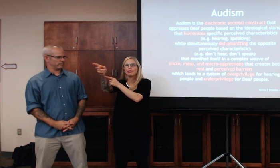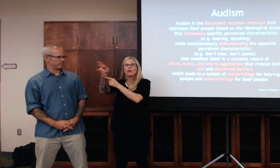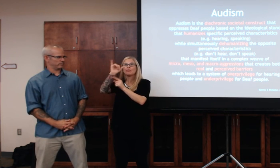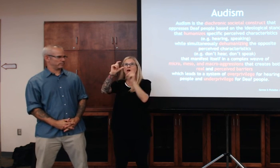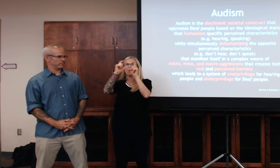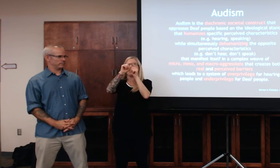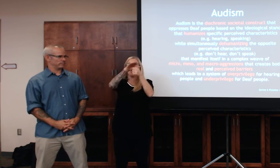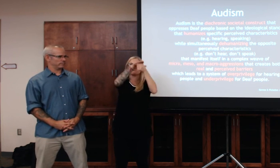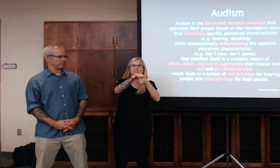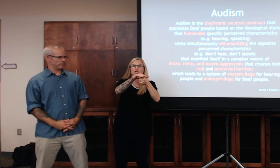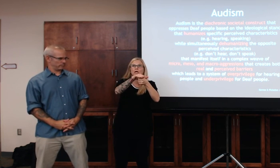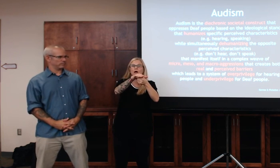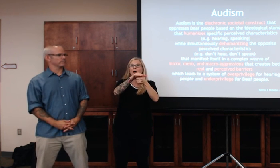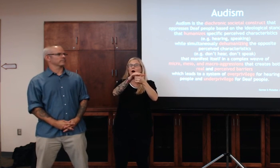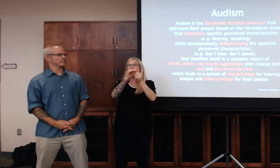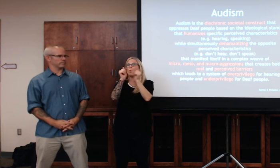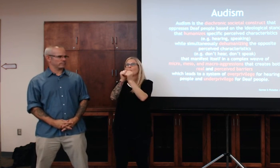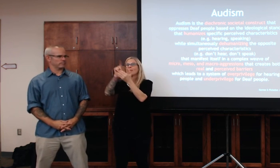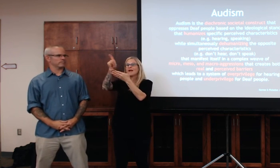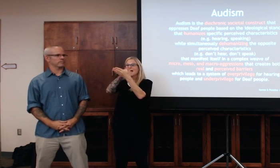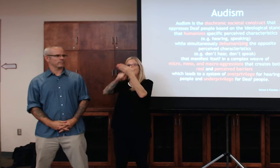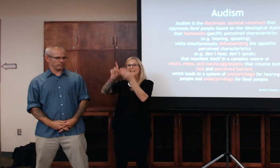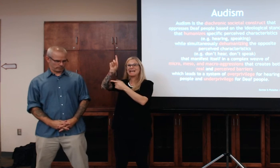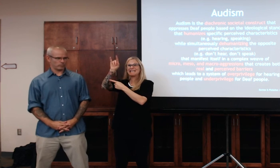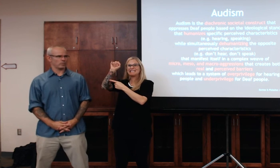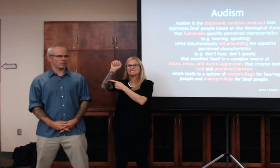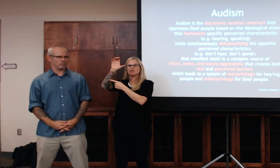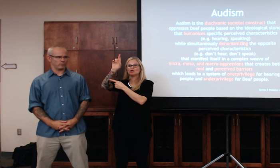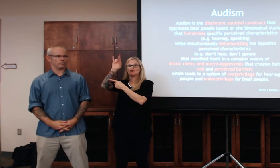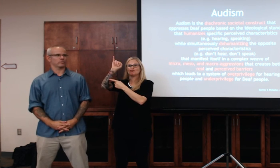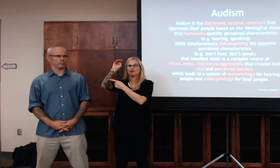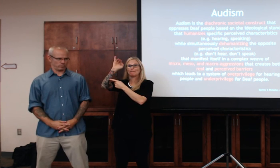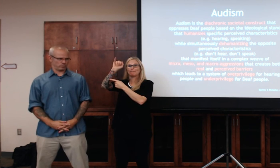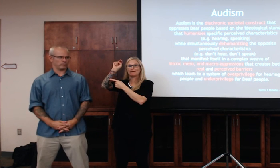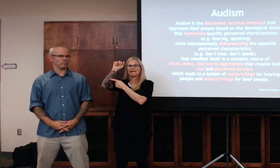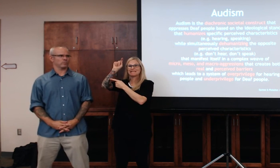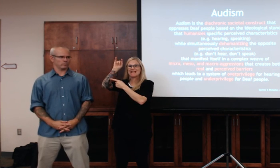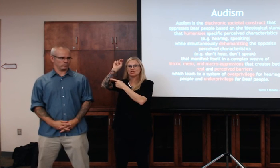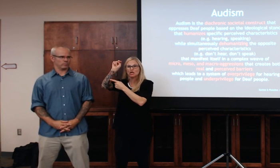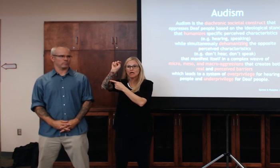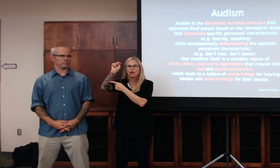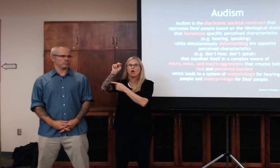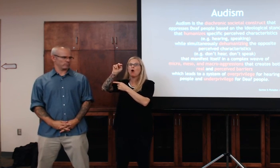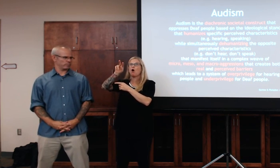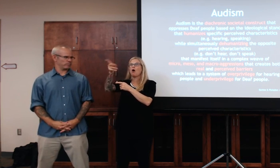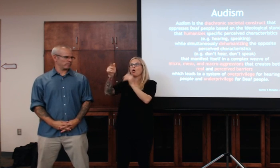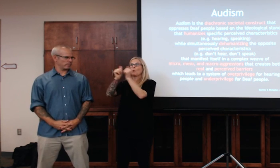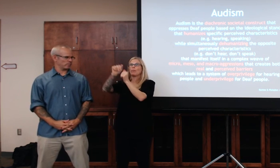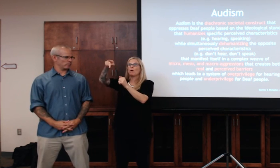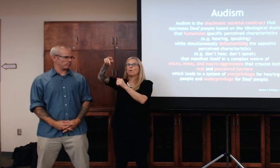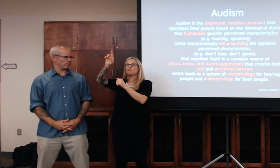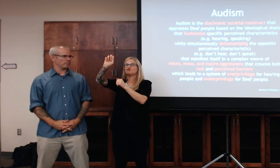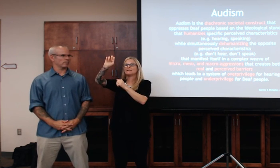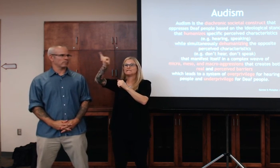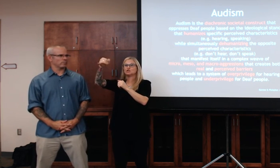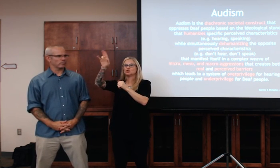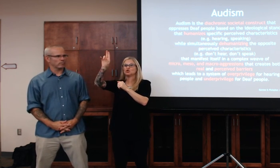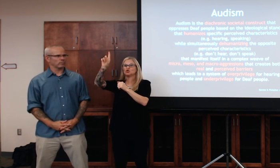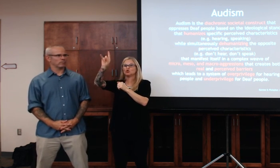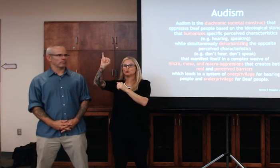Often we use that word oppression and intermix it with discrimination and also use it as a